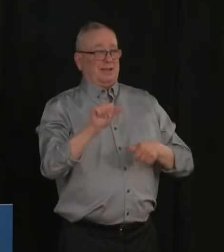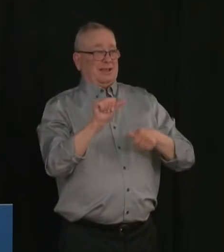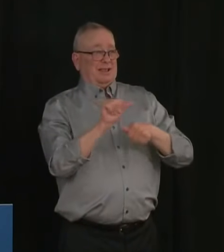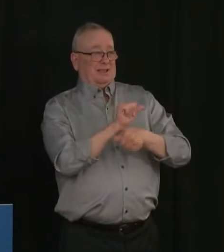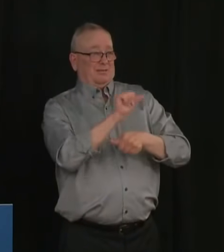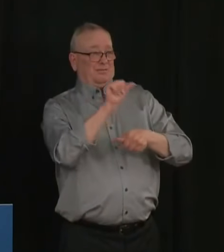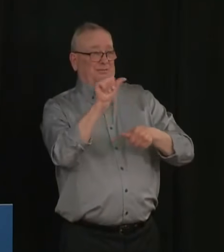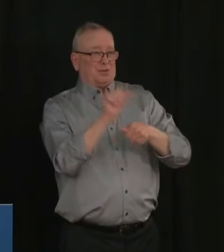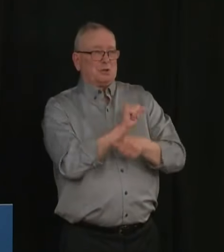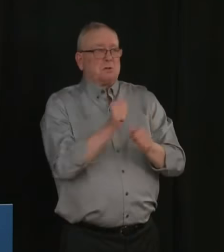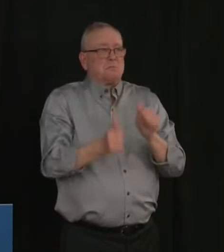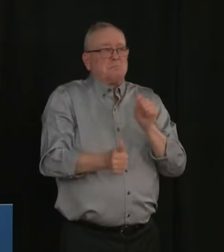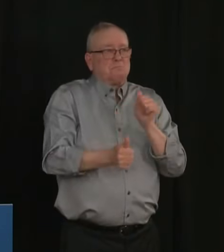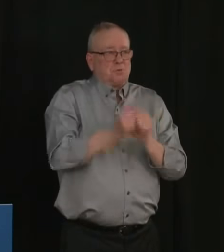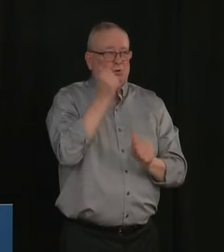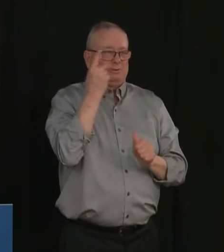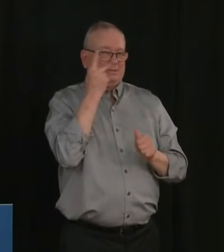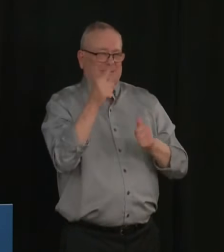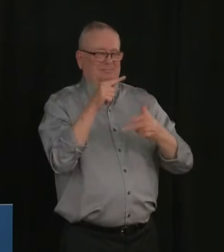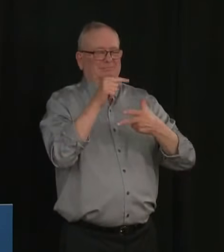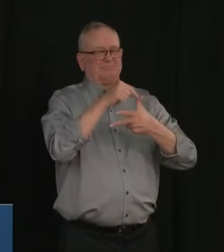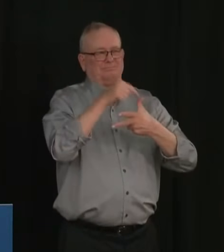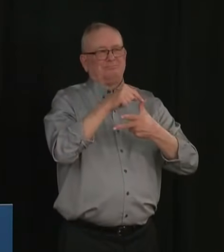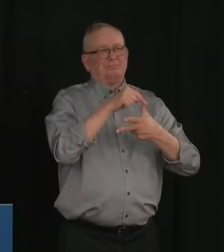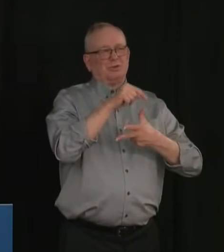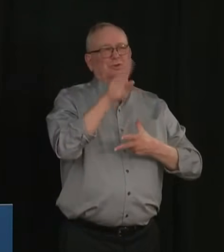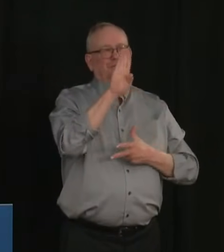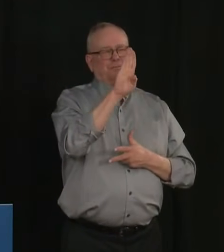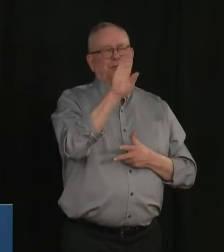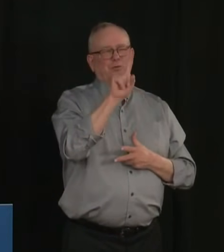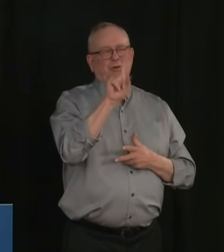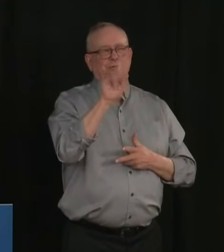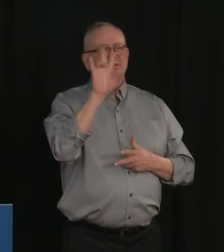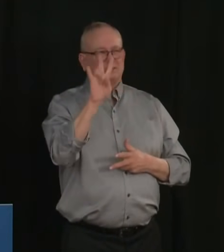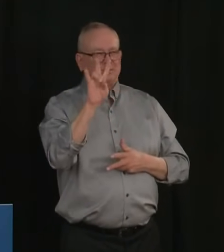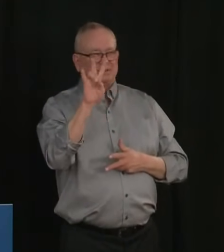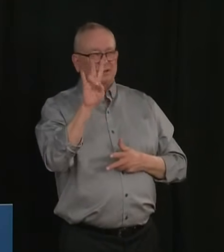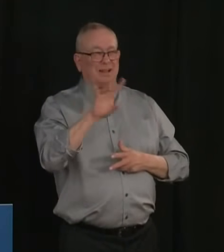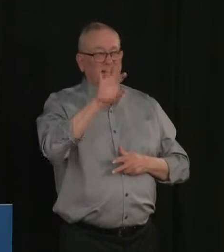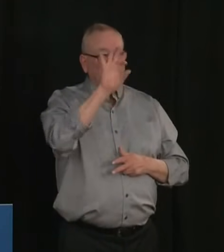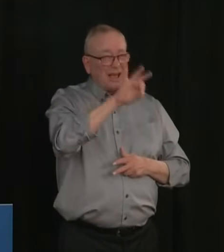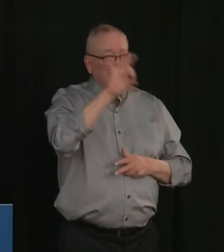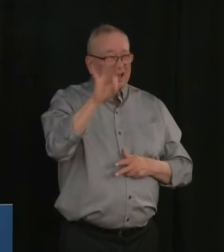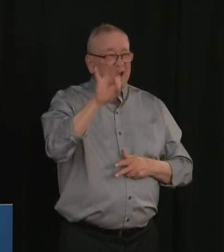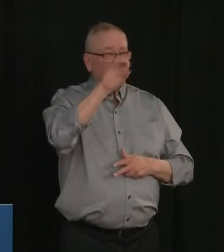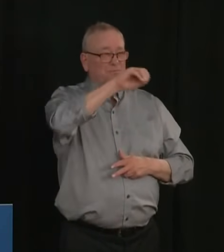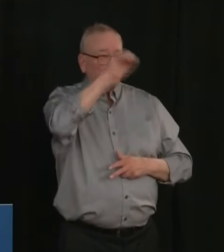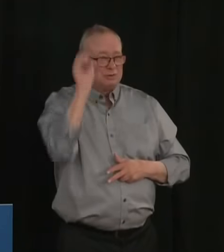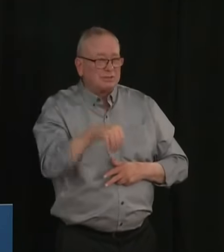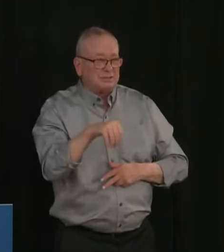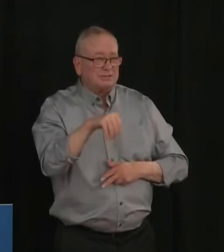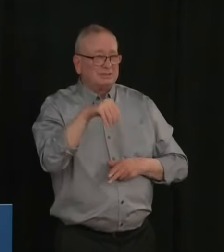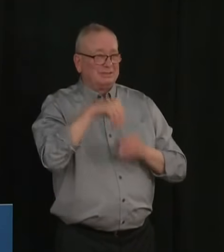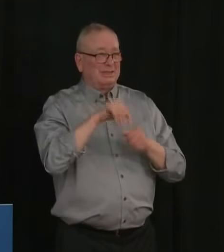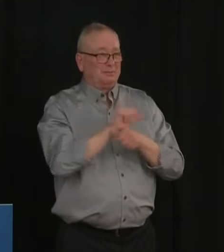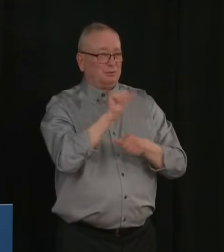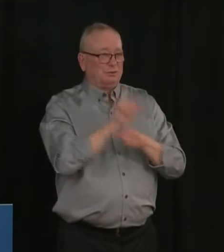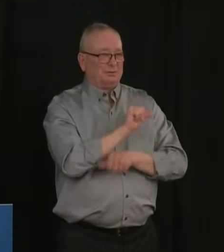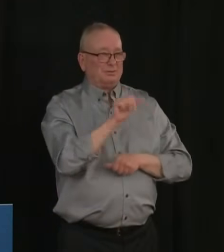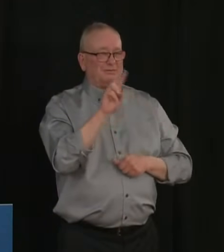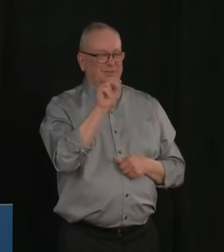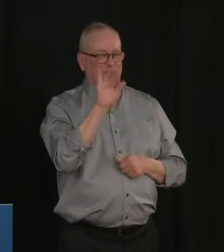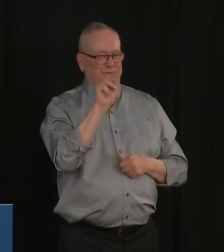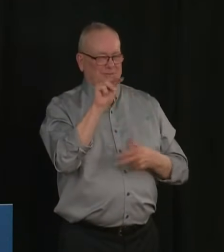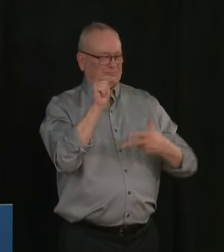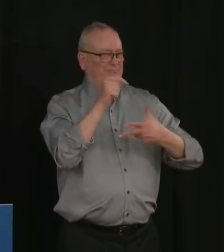variant, or B.1.1.7, which makes up 99% of all of our variant cases confirmed to date. We have